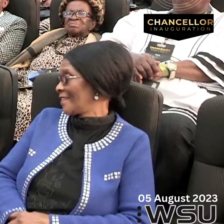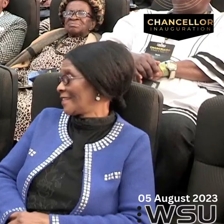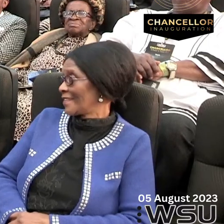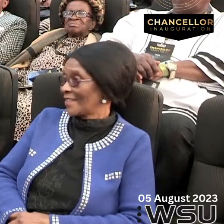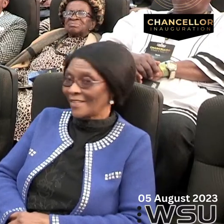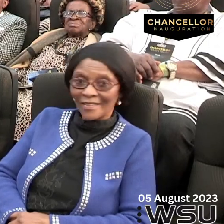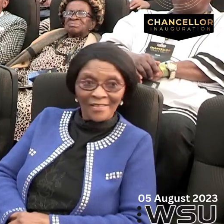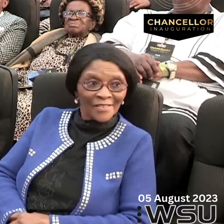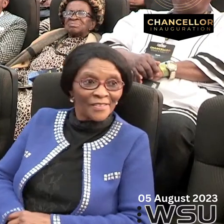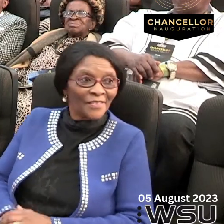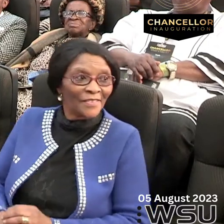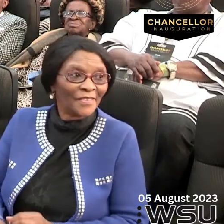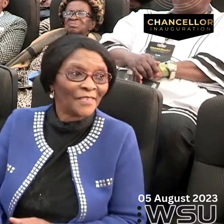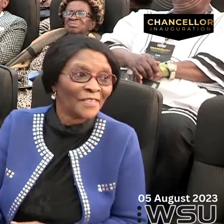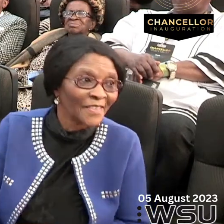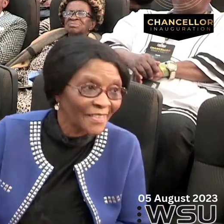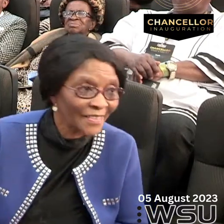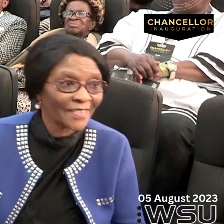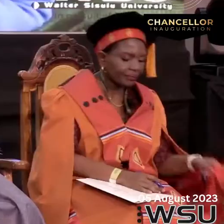And so, Mam Thembu,